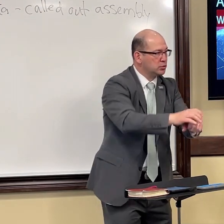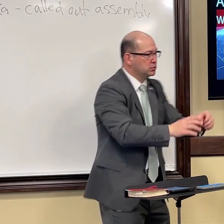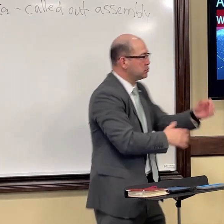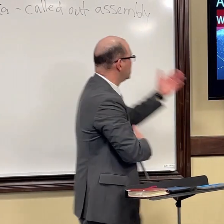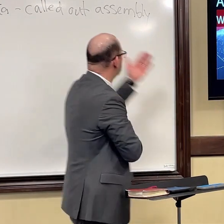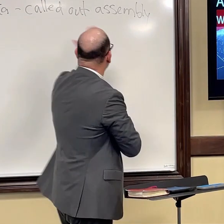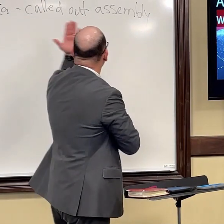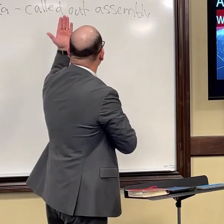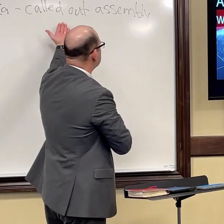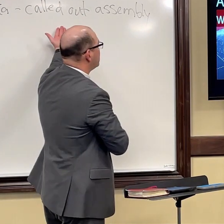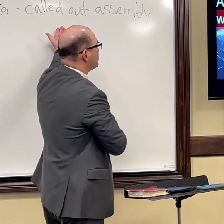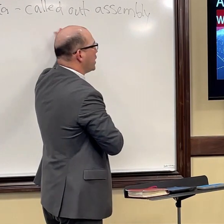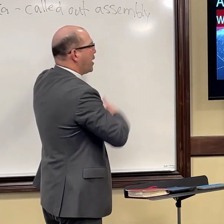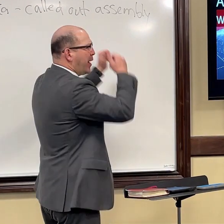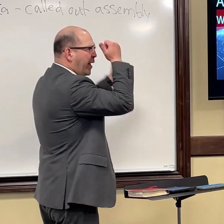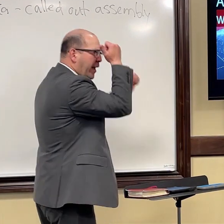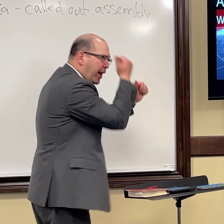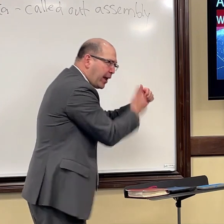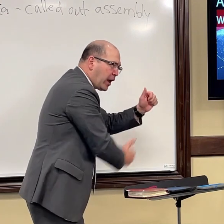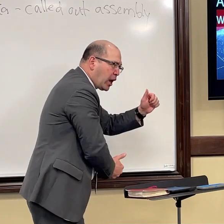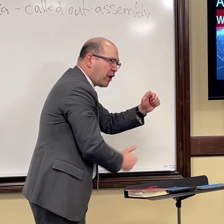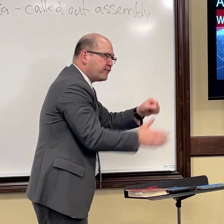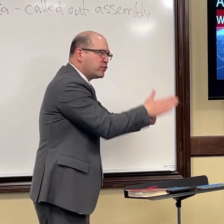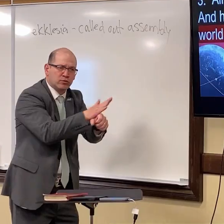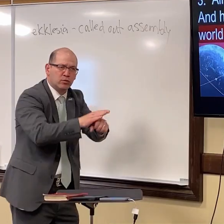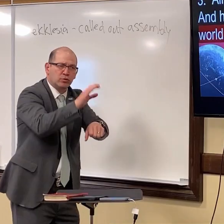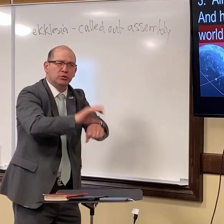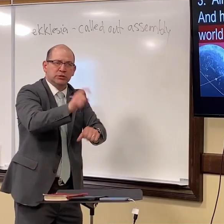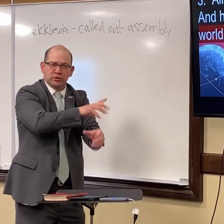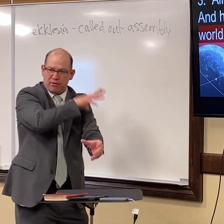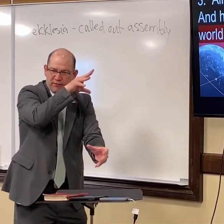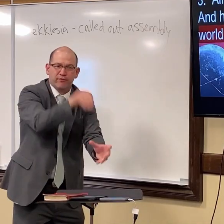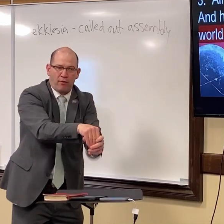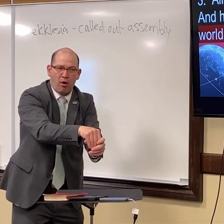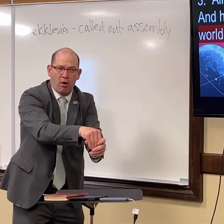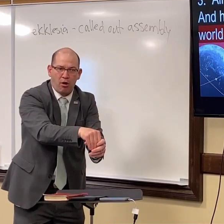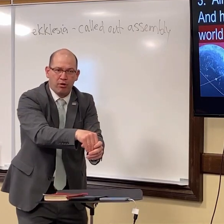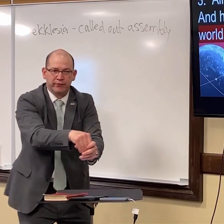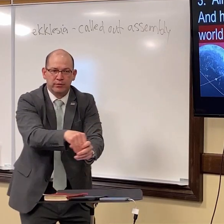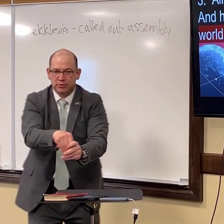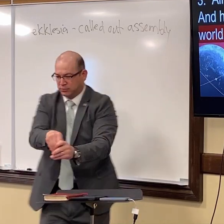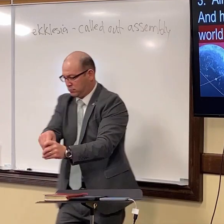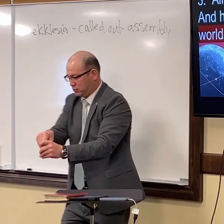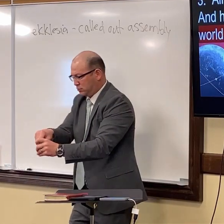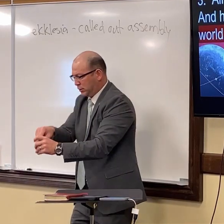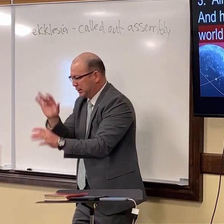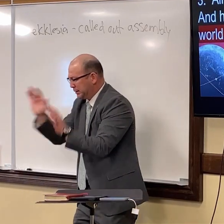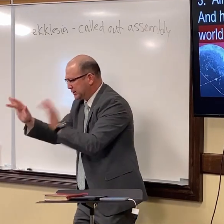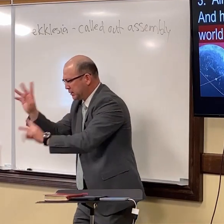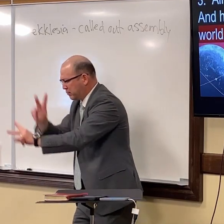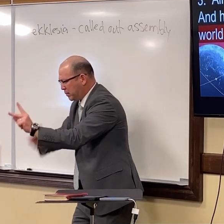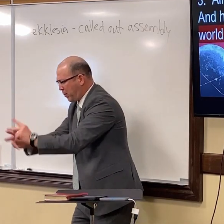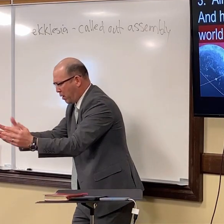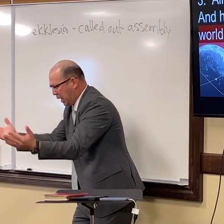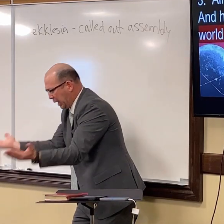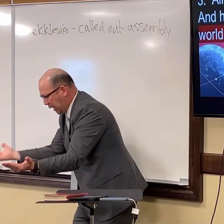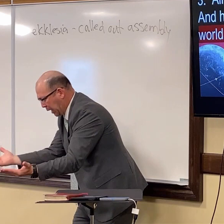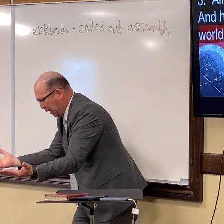point of the local called out assembly. Every local church needs to be involved in this mission, contacting